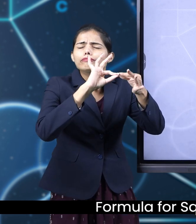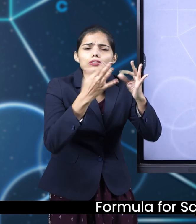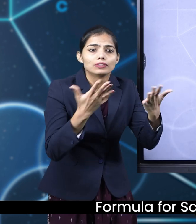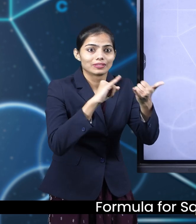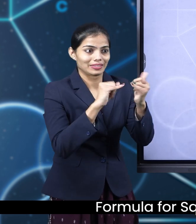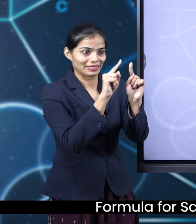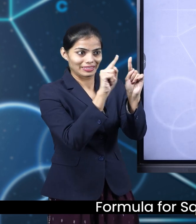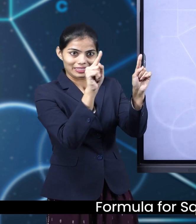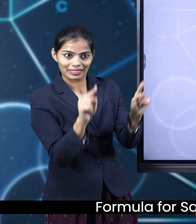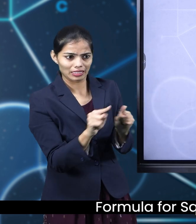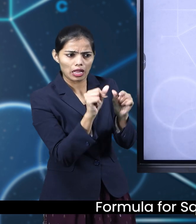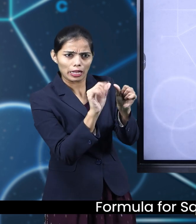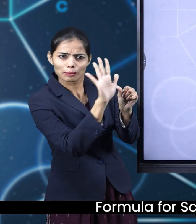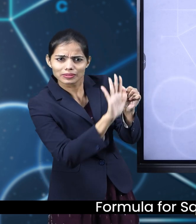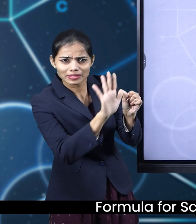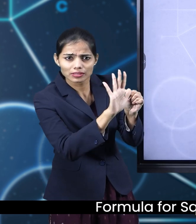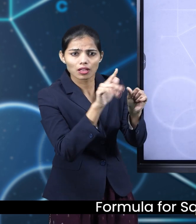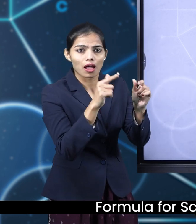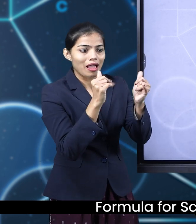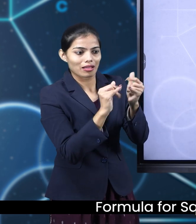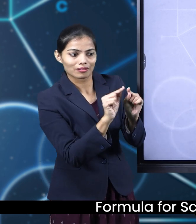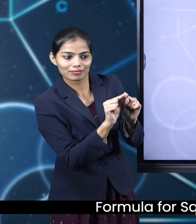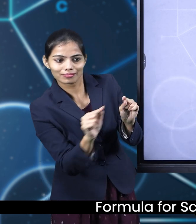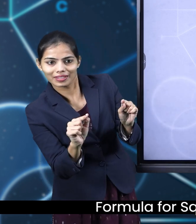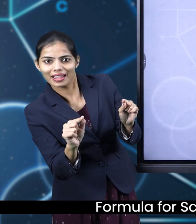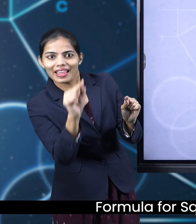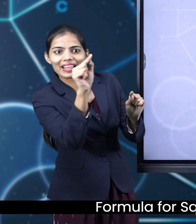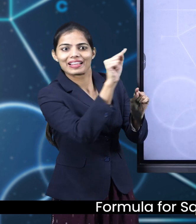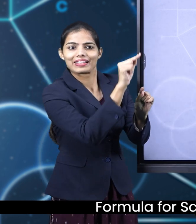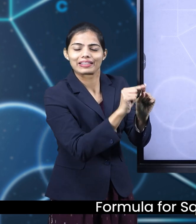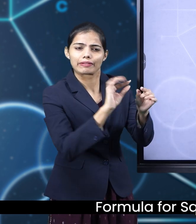Formula for square: area is equal to side length into side length.